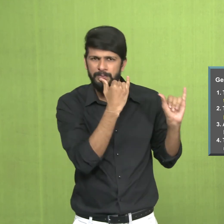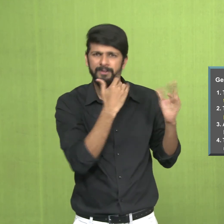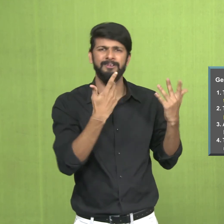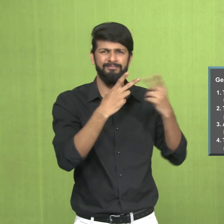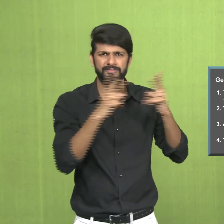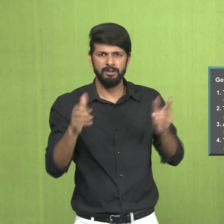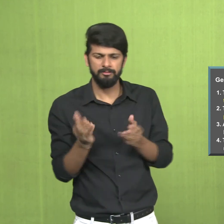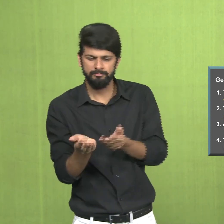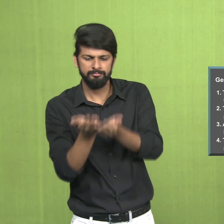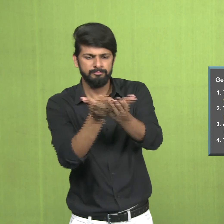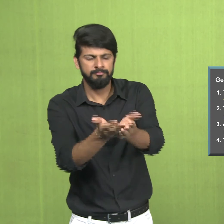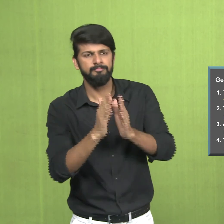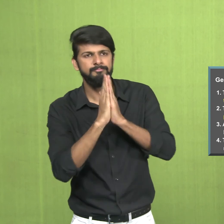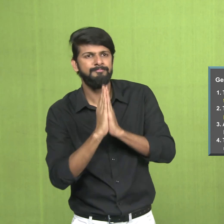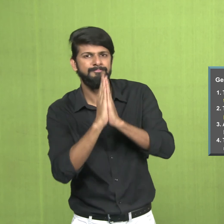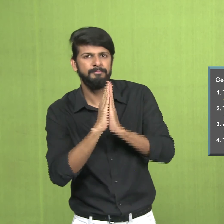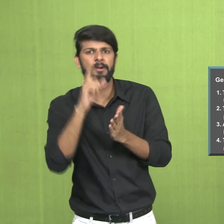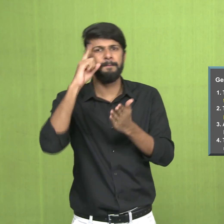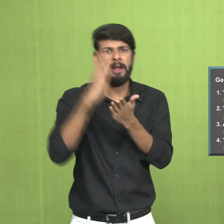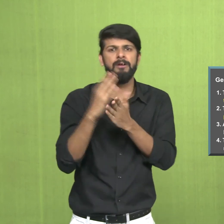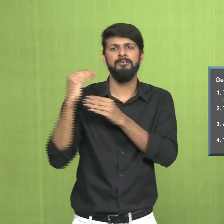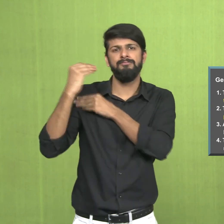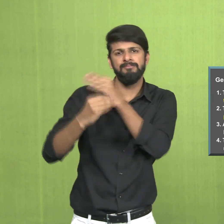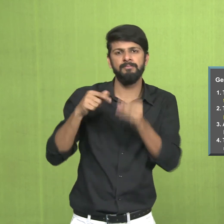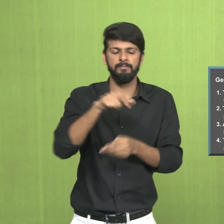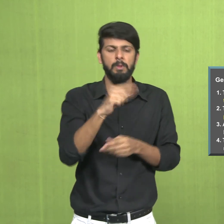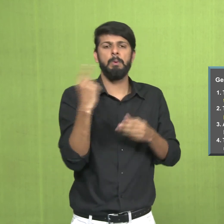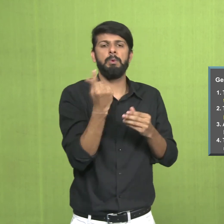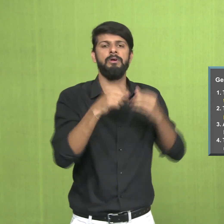we make to gods during our religious ceremonies.